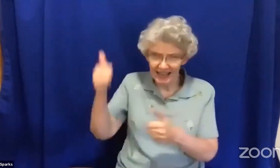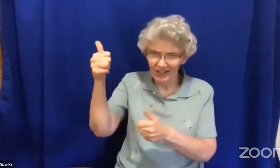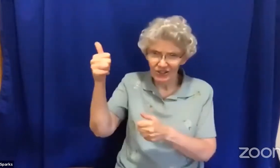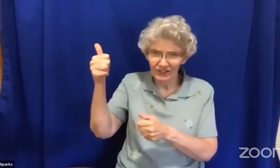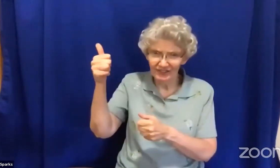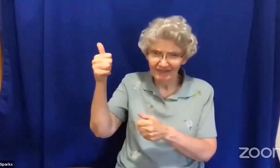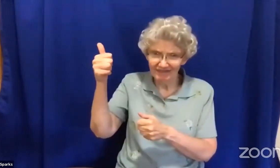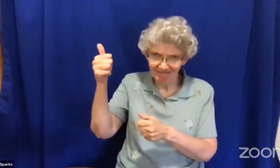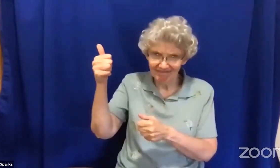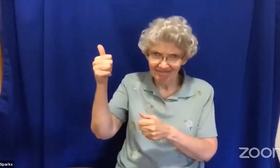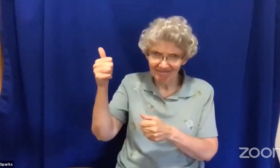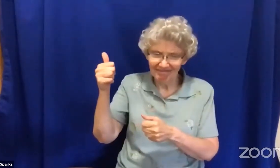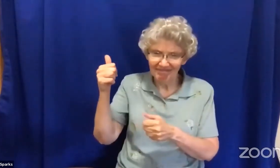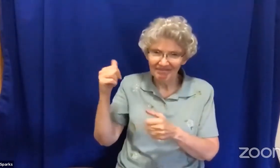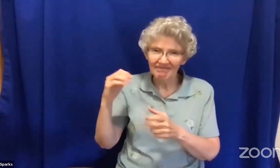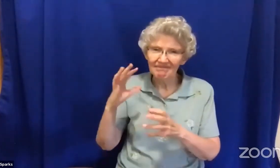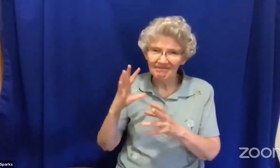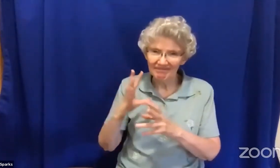But the greatest of these